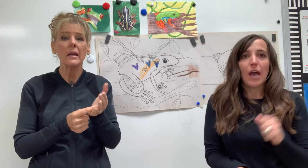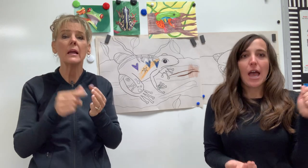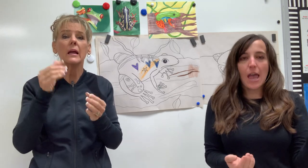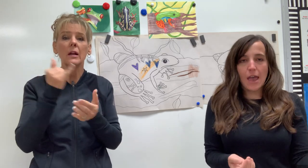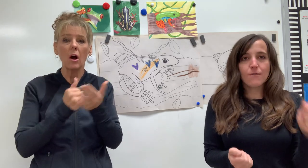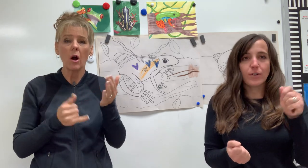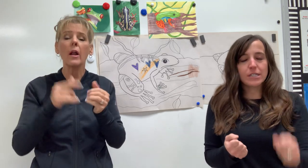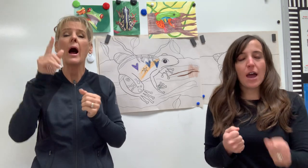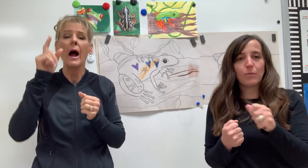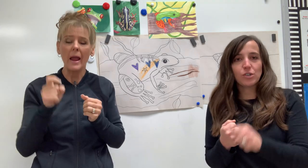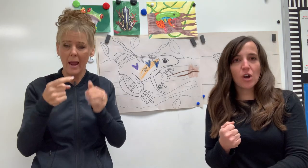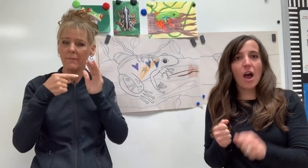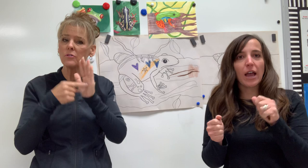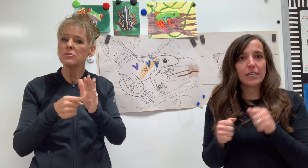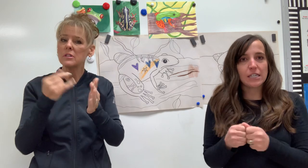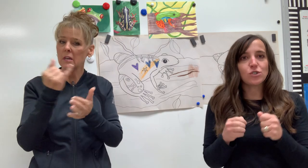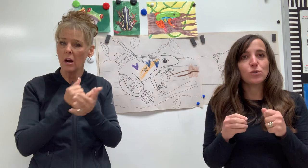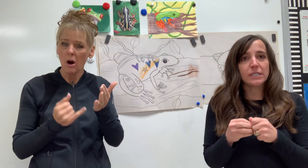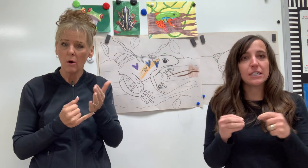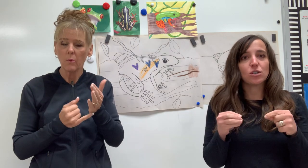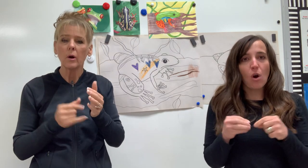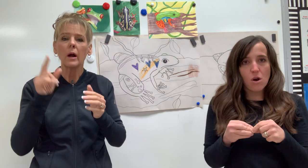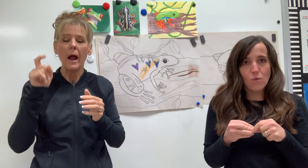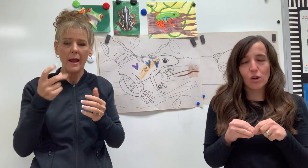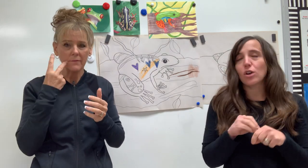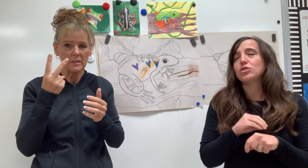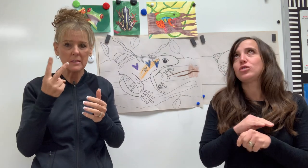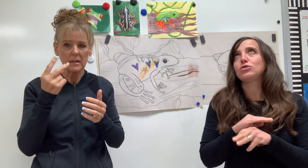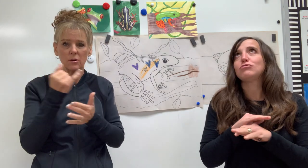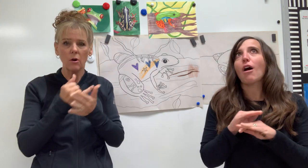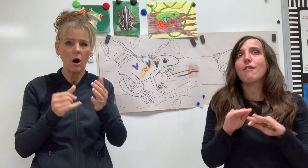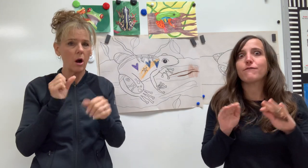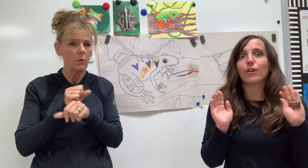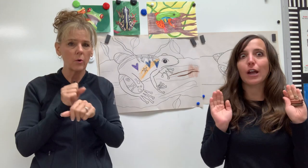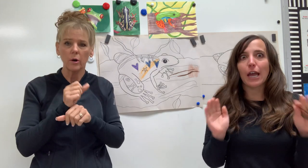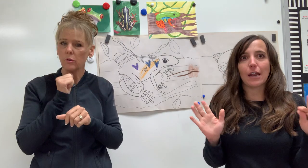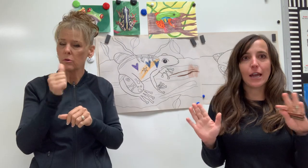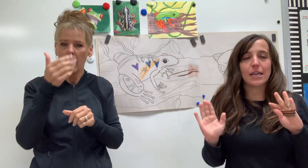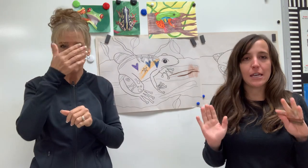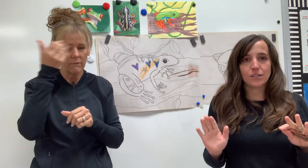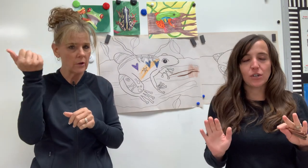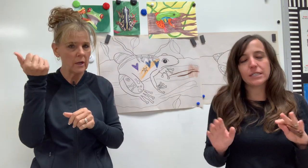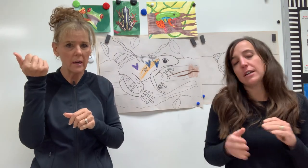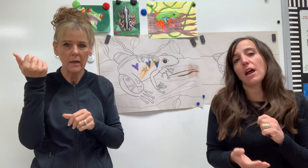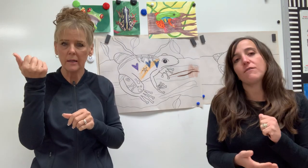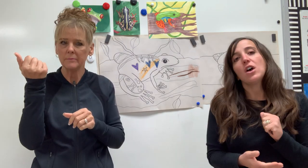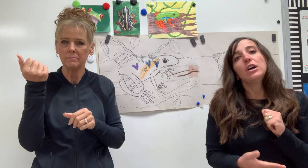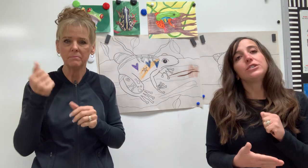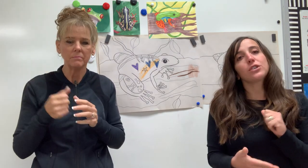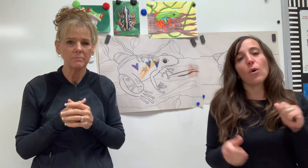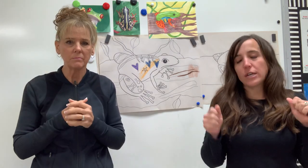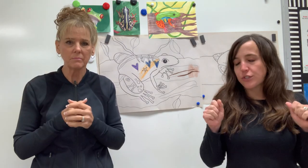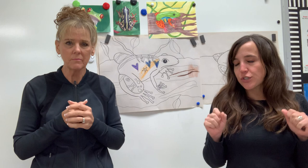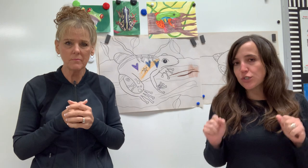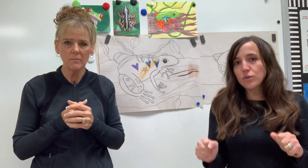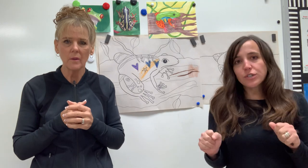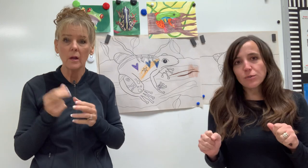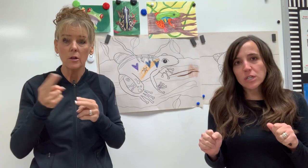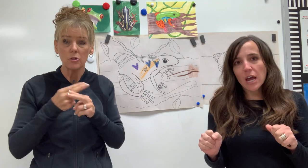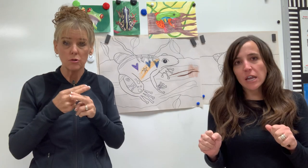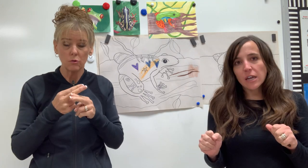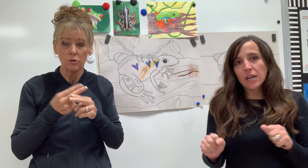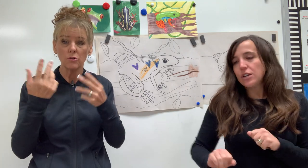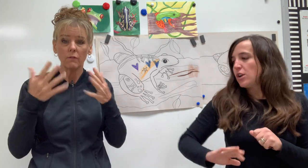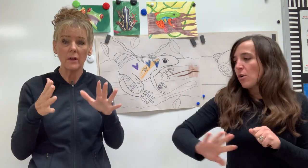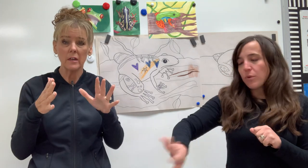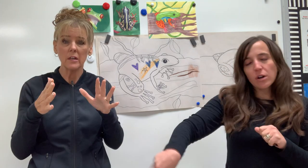artwork. Every time we draw, I need to see your artwork. Do not forget, I can't stress it enough. So as soon as you